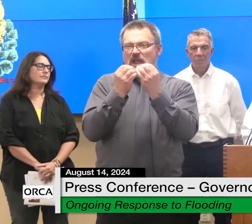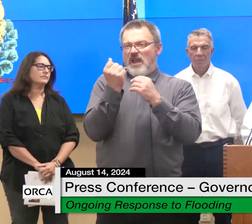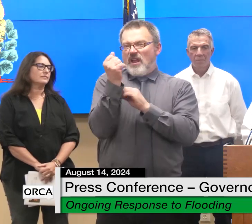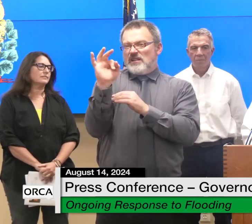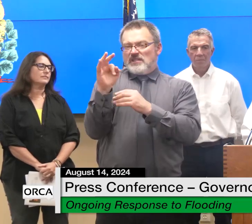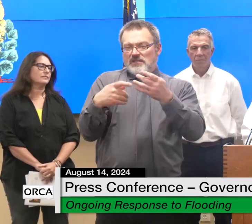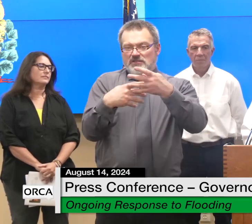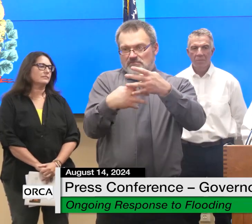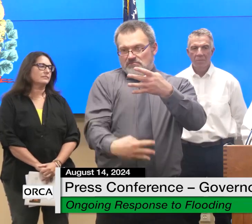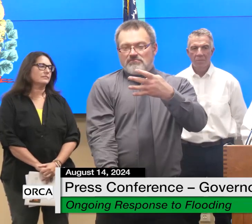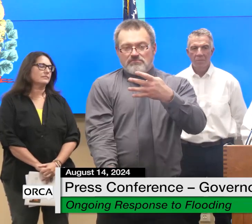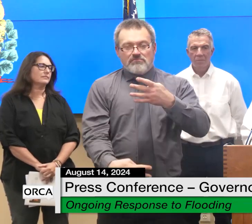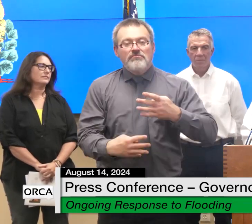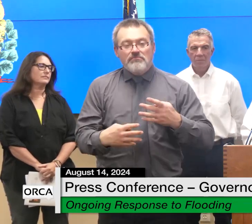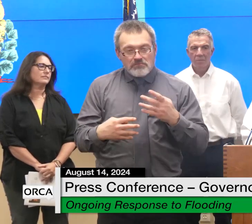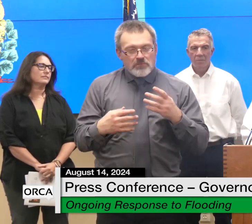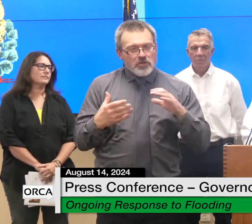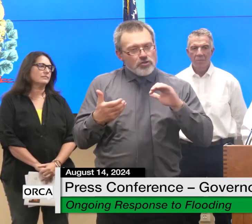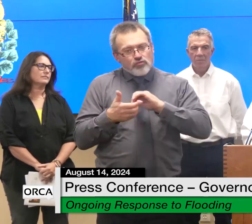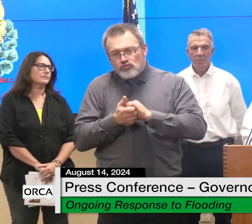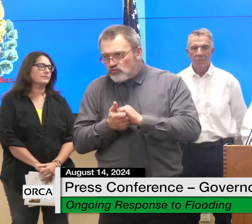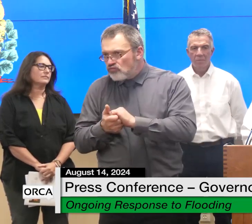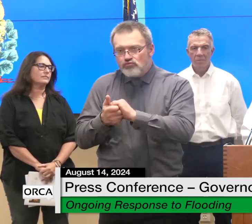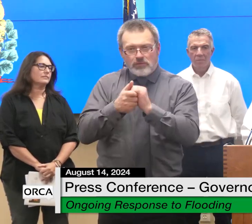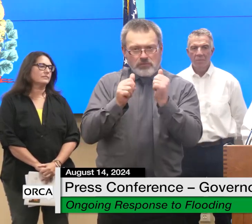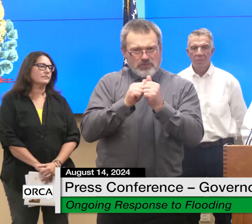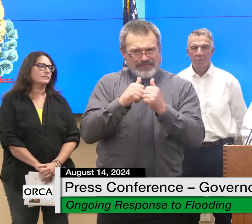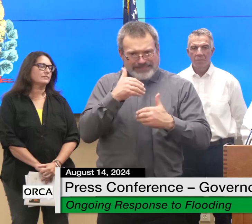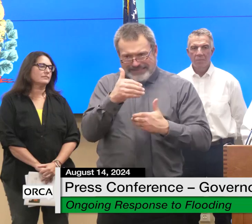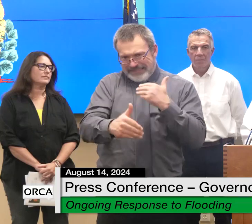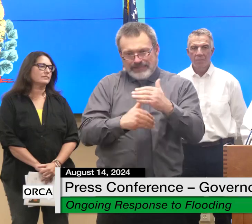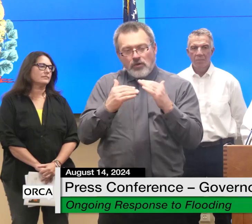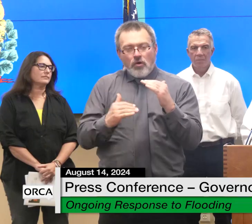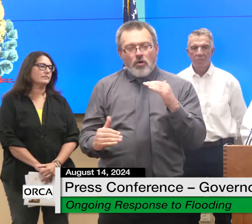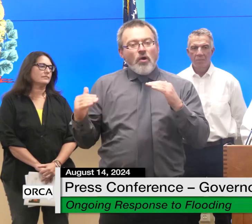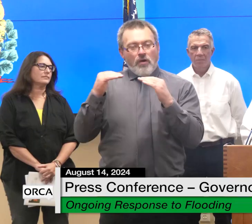helped coordinate the volunteer recovery effort.